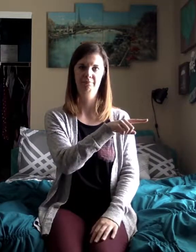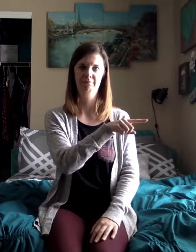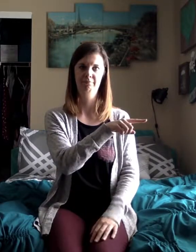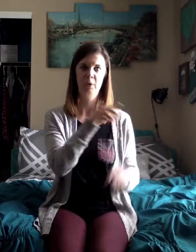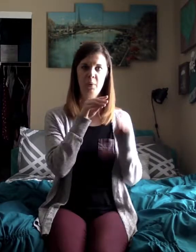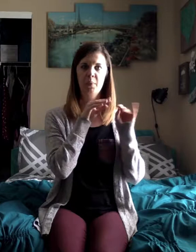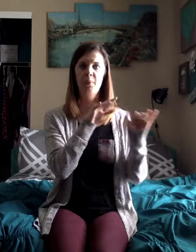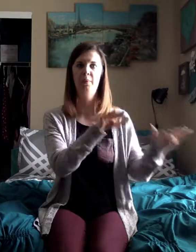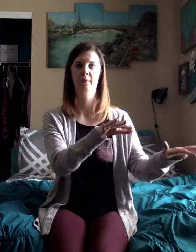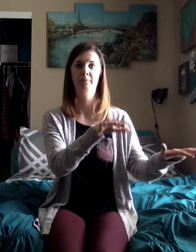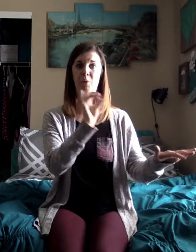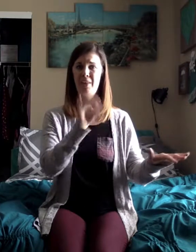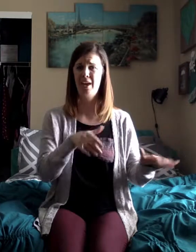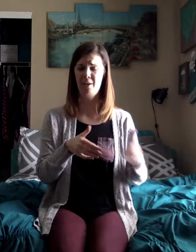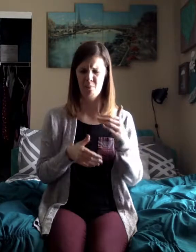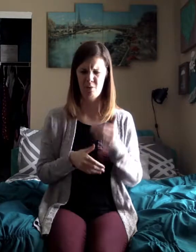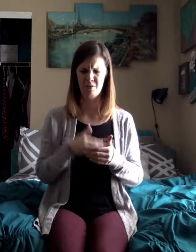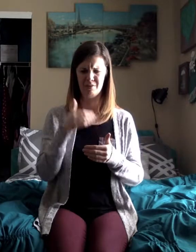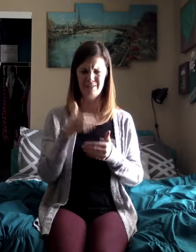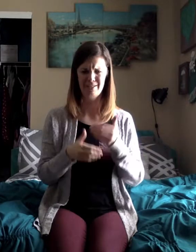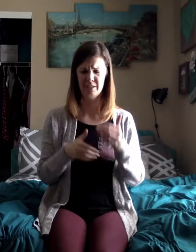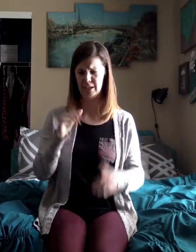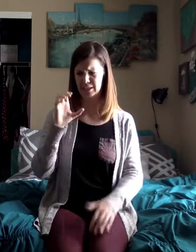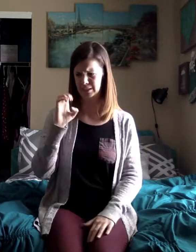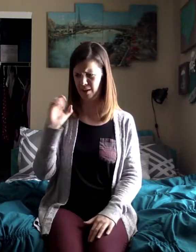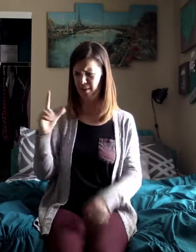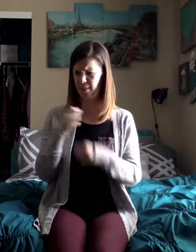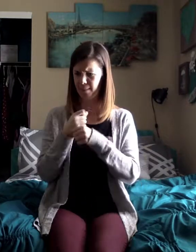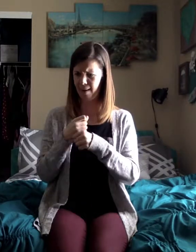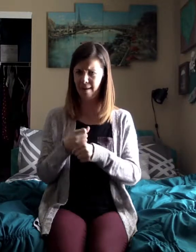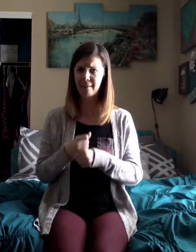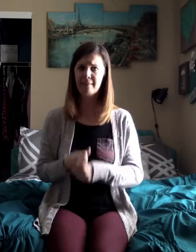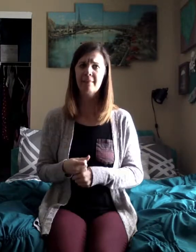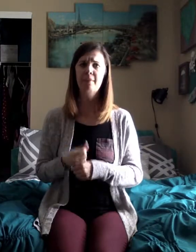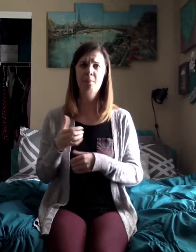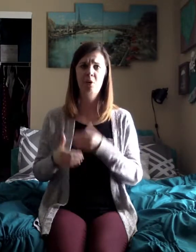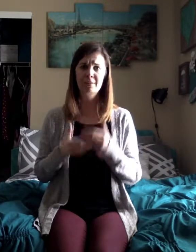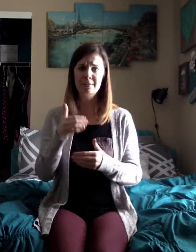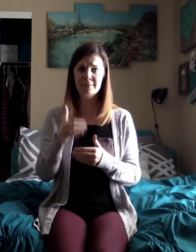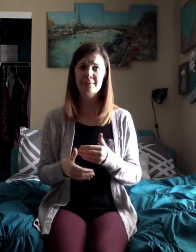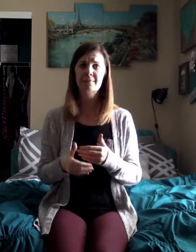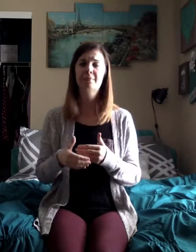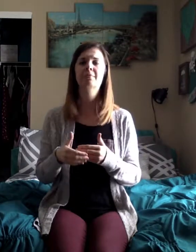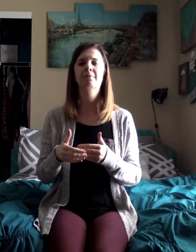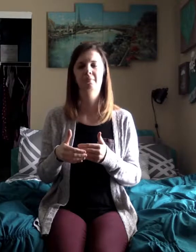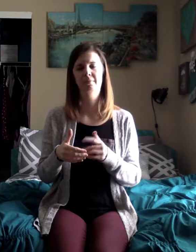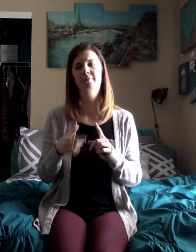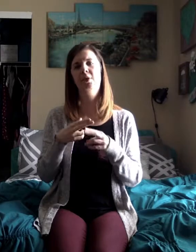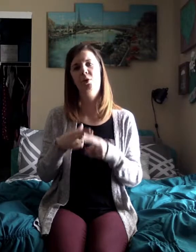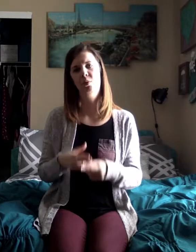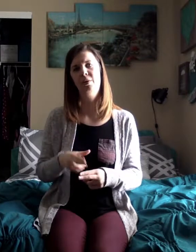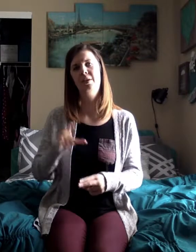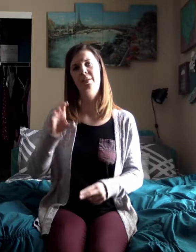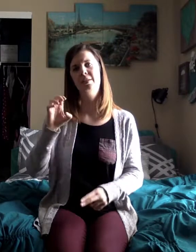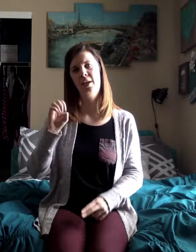So this process of a cell creating its own energy is known as cellular respiration. And I guess you really can't say it creates its own